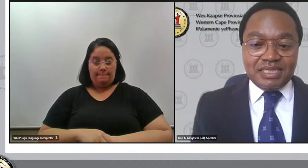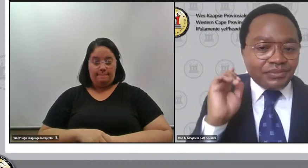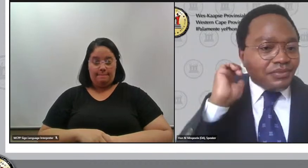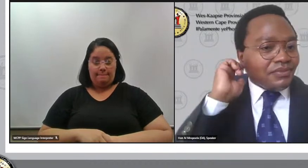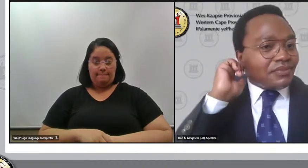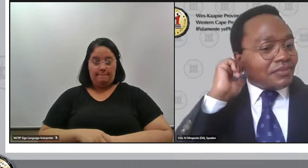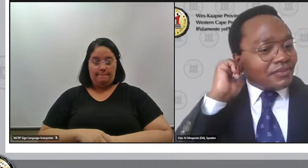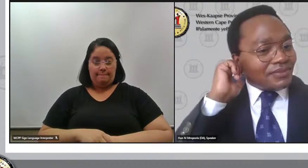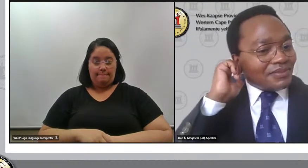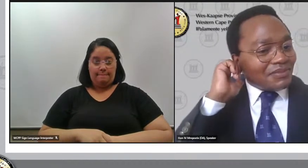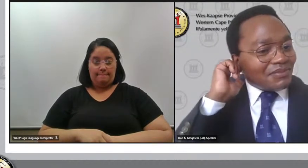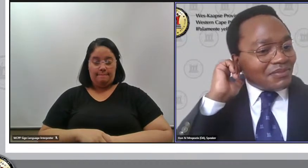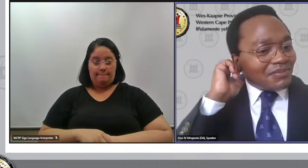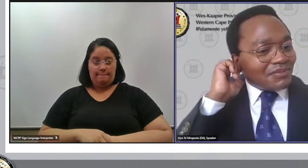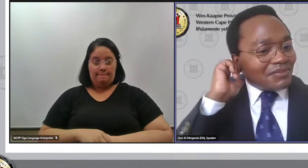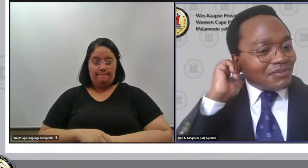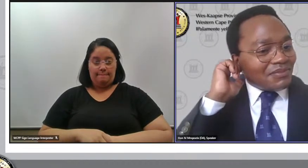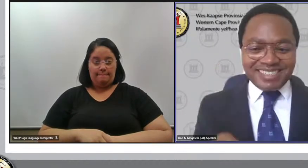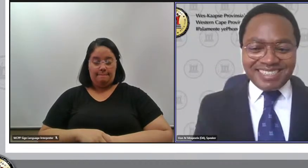My connection is okay, speaker.